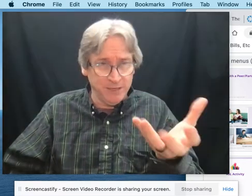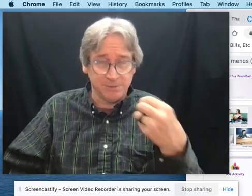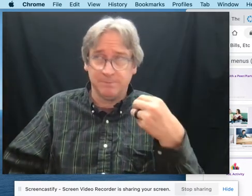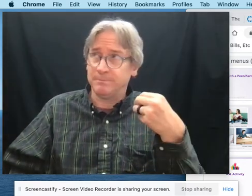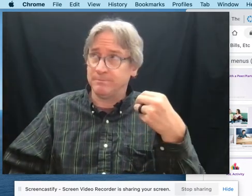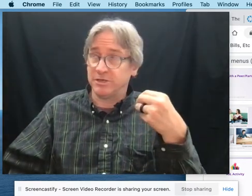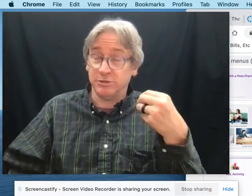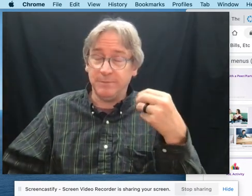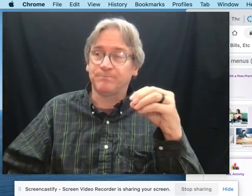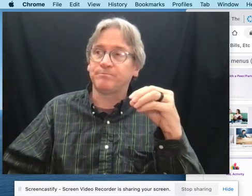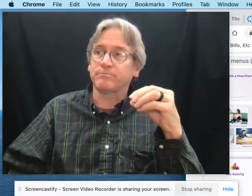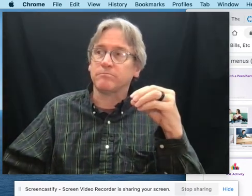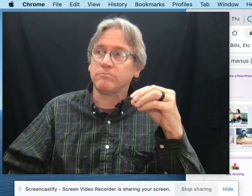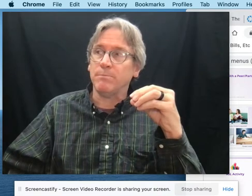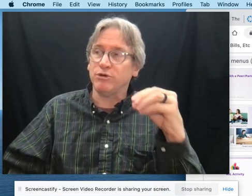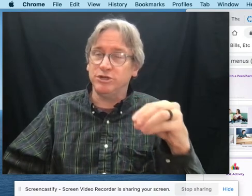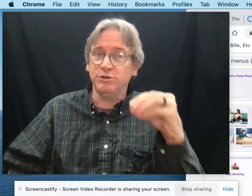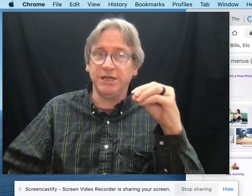which means,